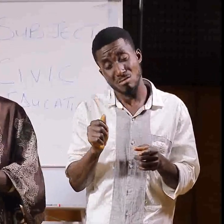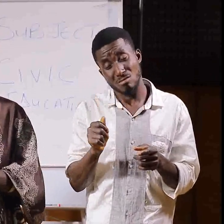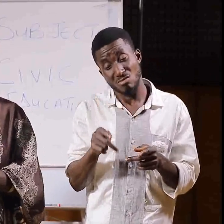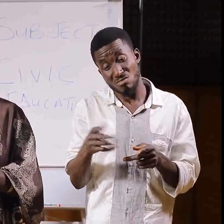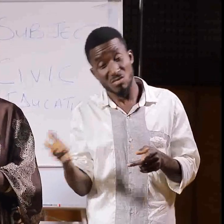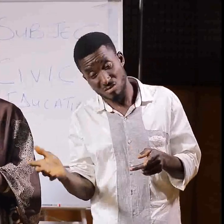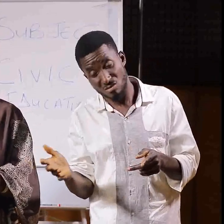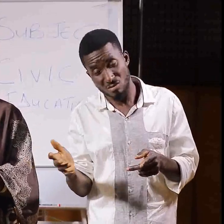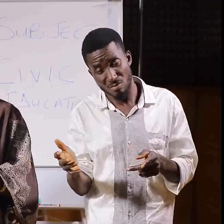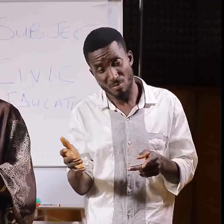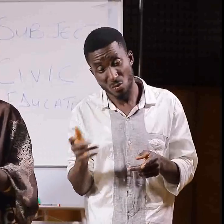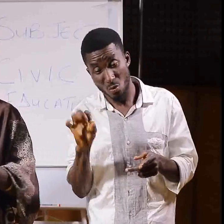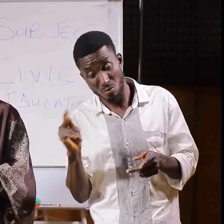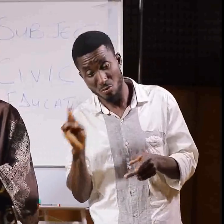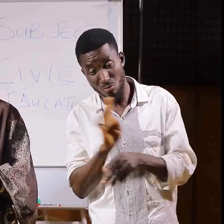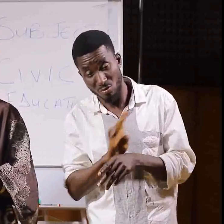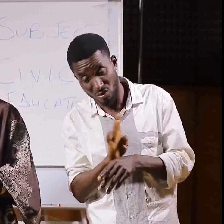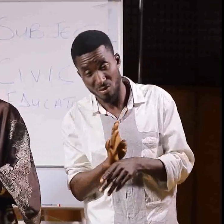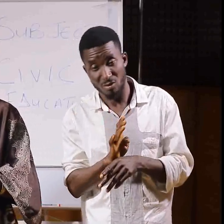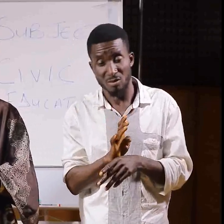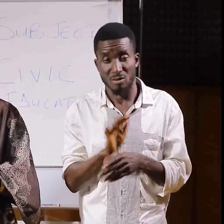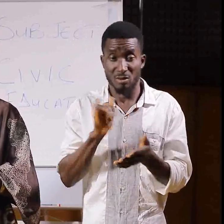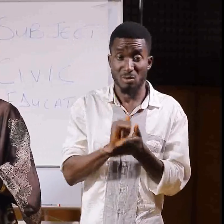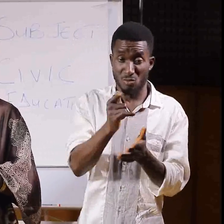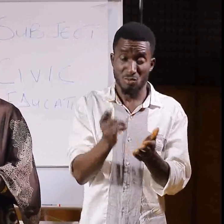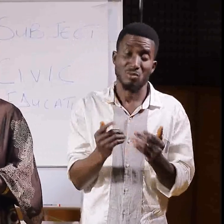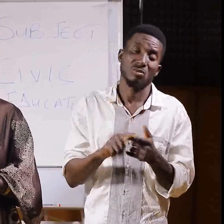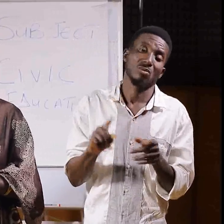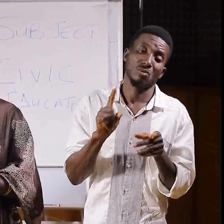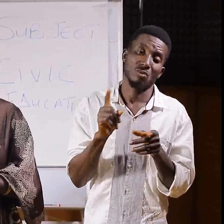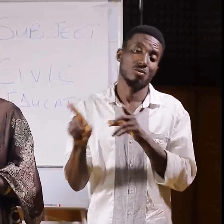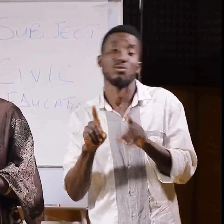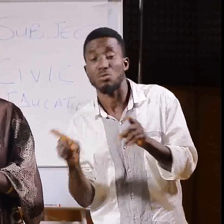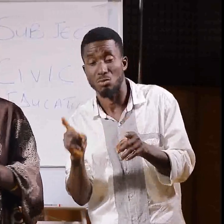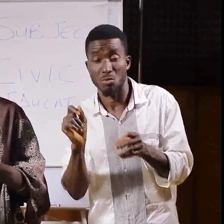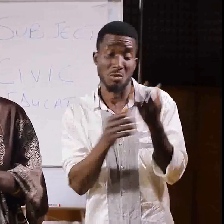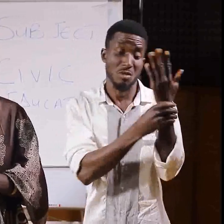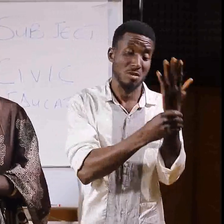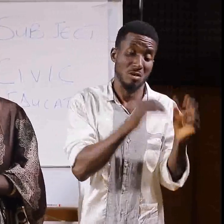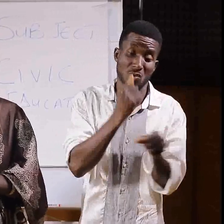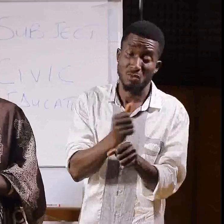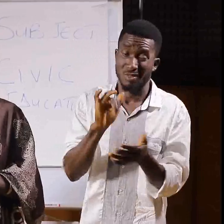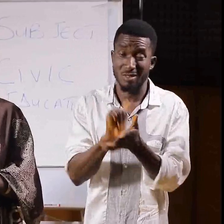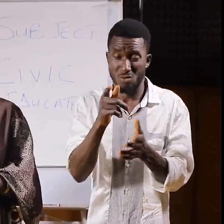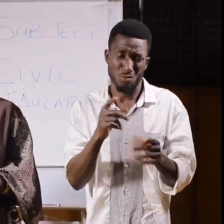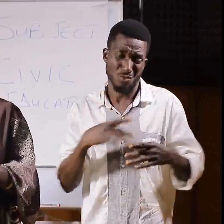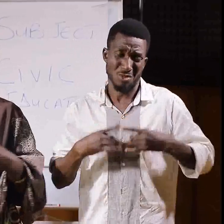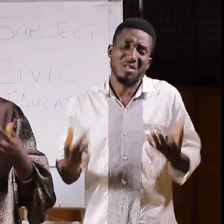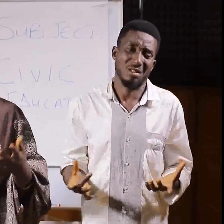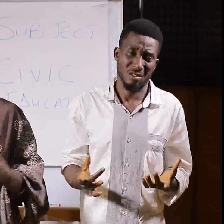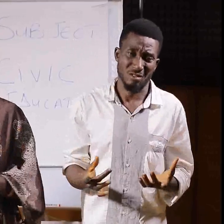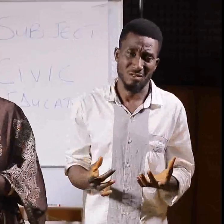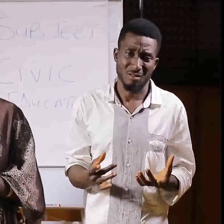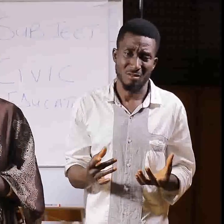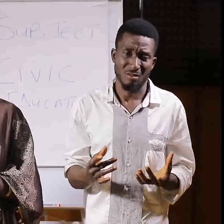particular career or a particular handwork that you are interested in. Instead